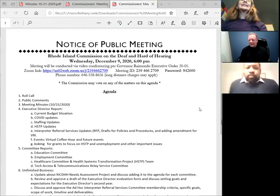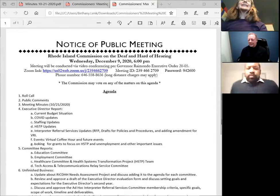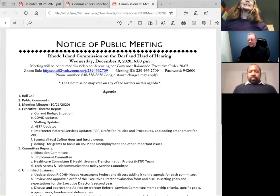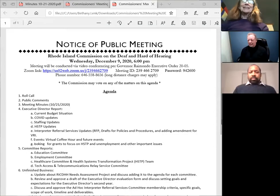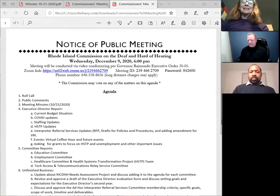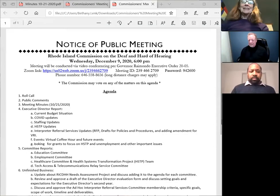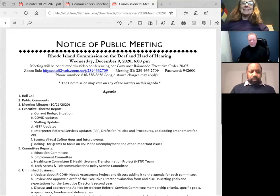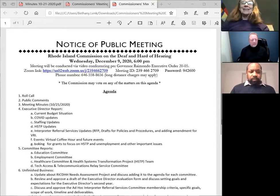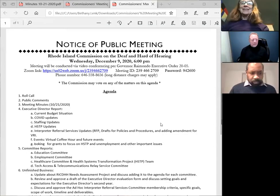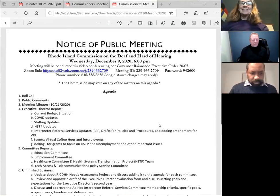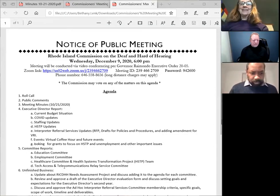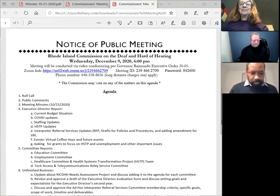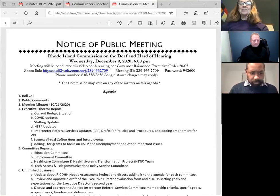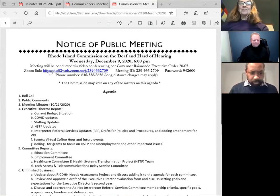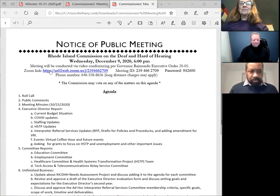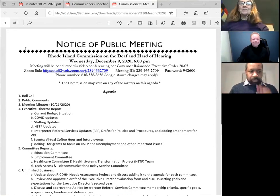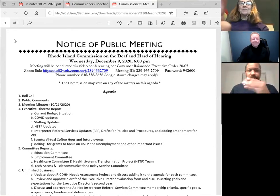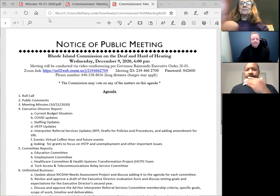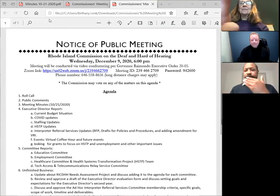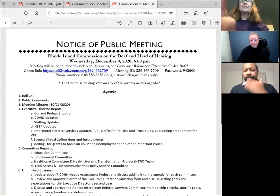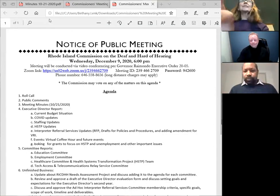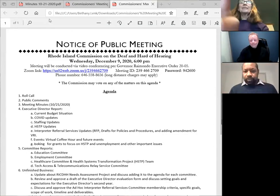have to mute that one. Yeah, I'll turn it off.